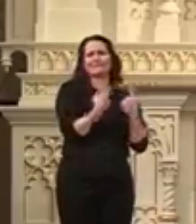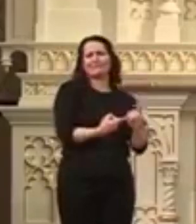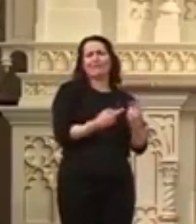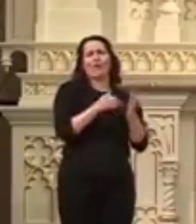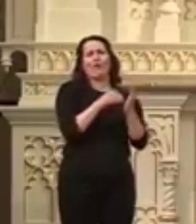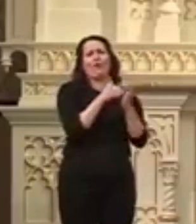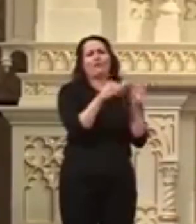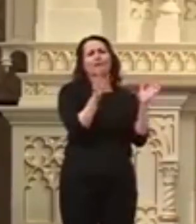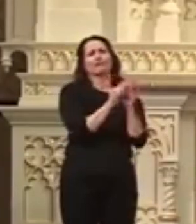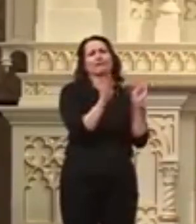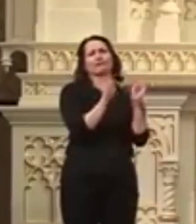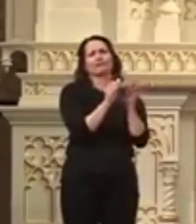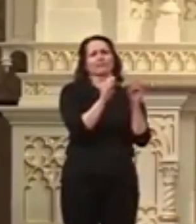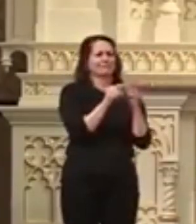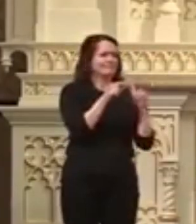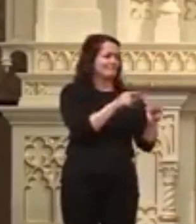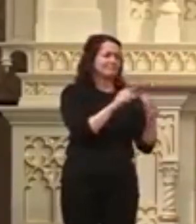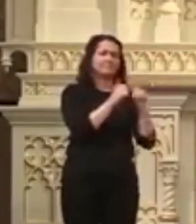with his disciples.